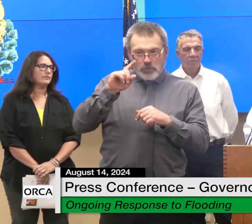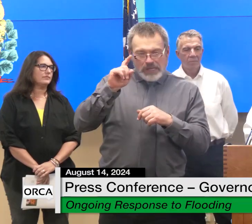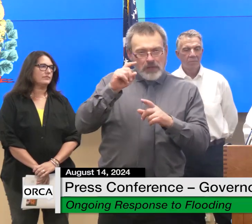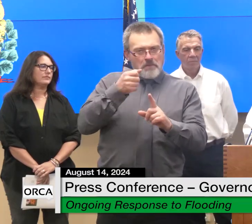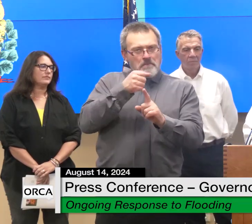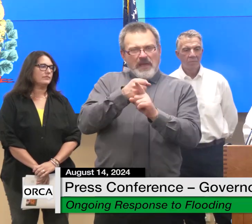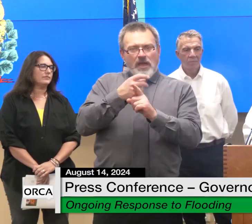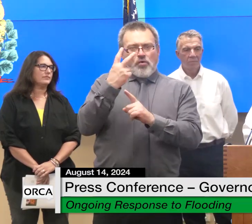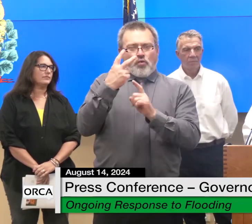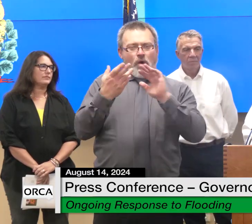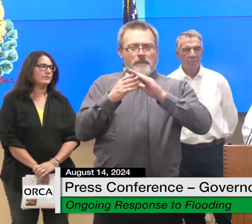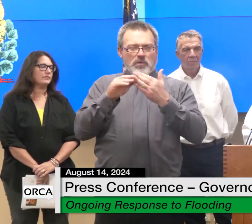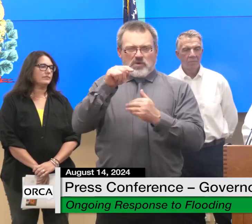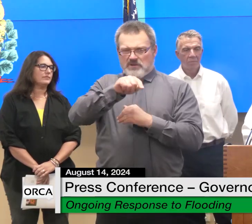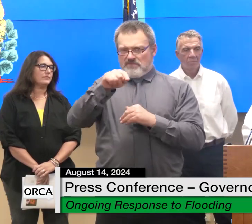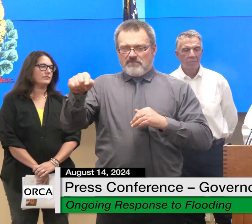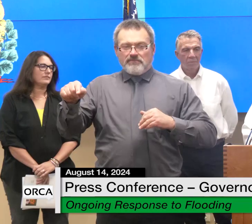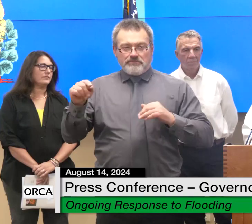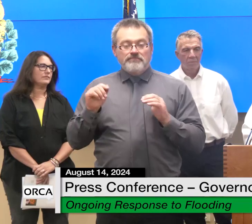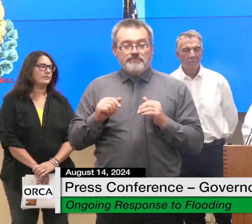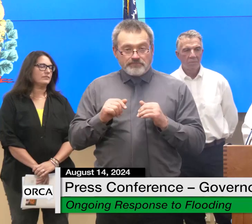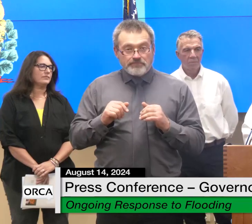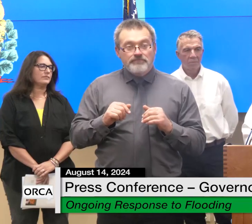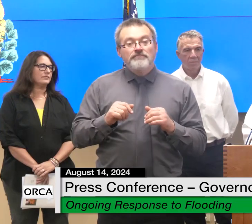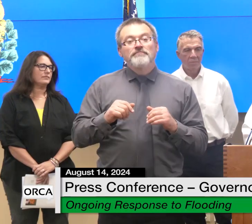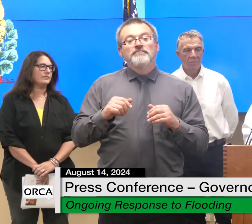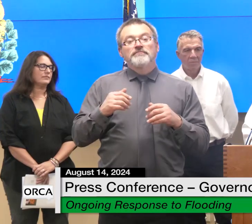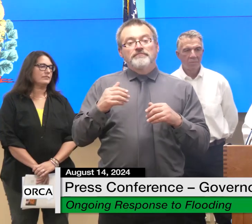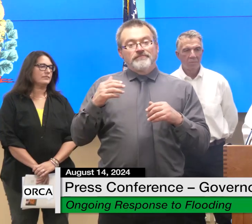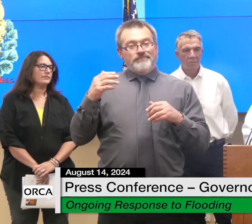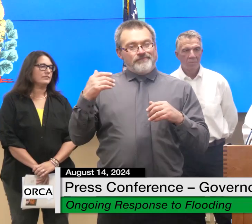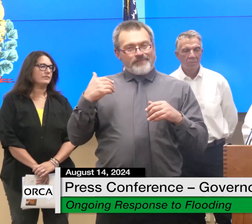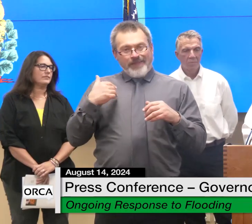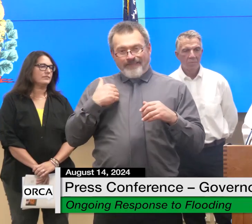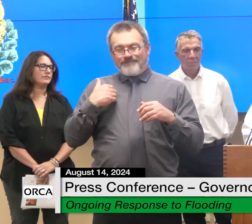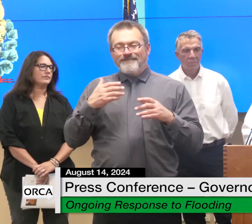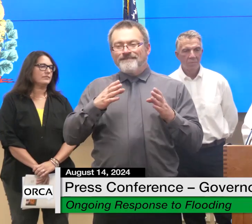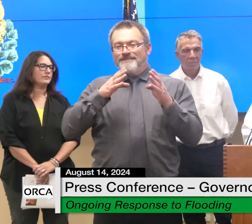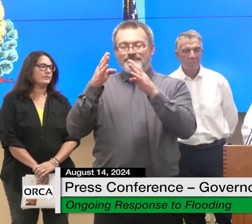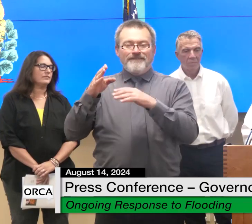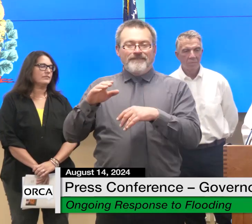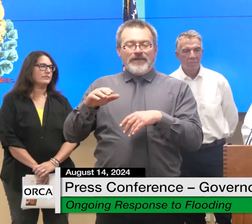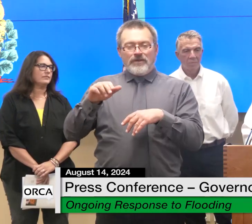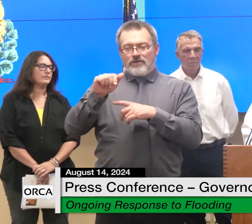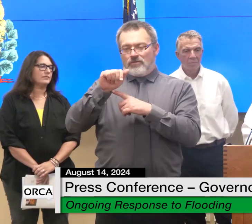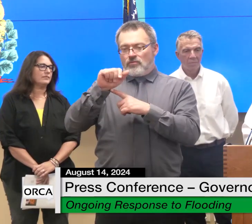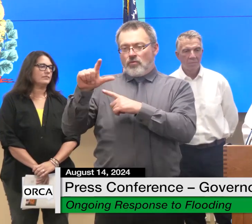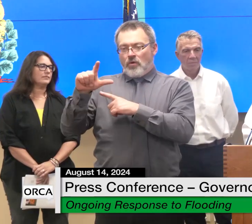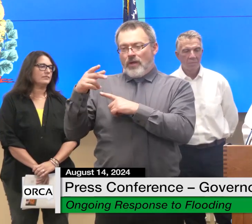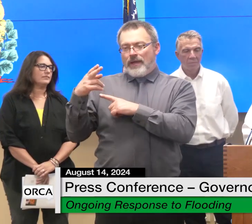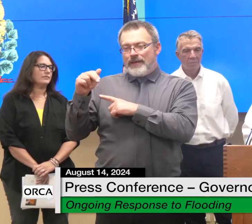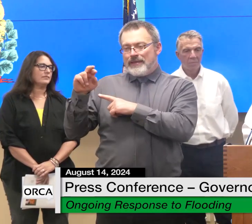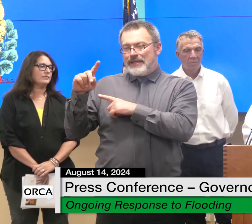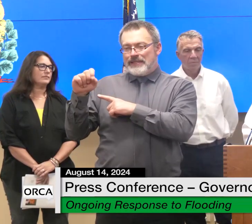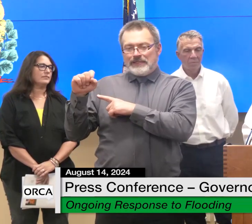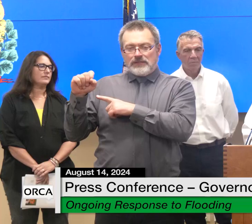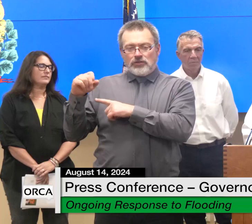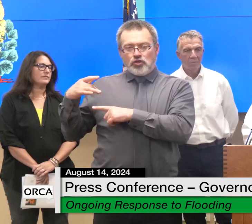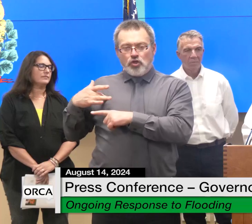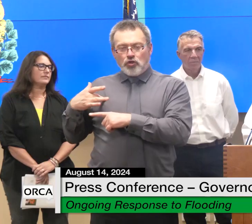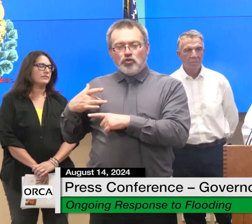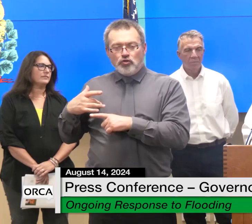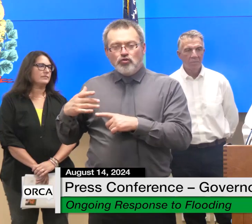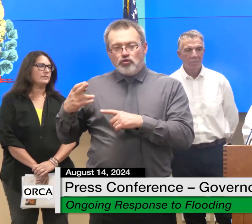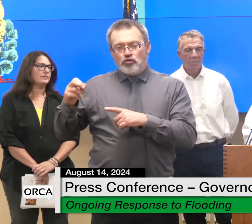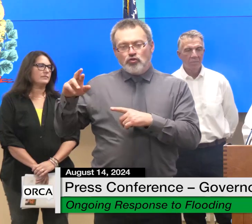governor had referenced, is All Hands and Hearts. This is a global disaster relief organization and currently deployed to the